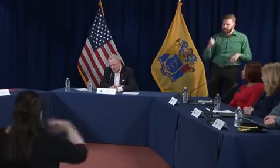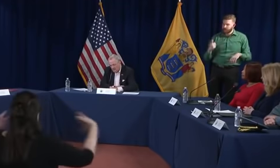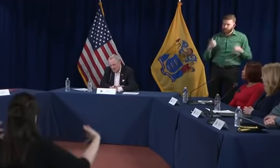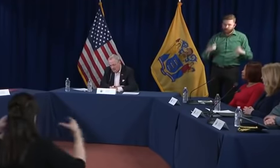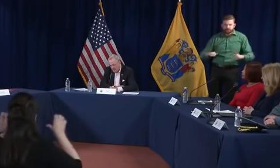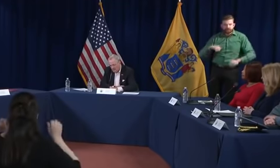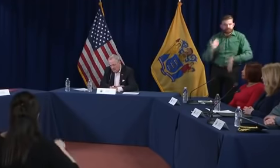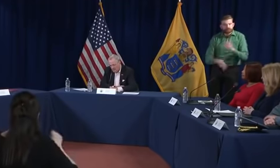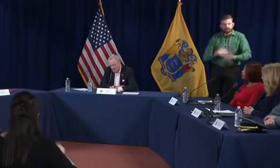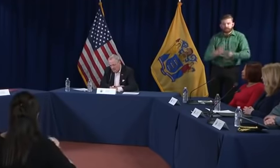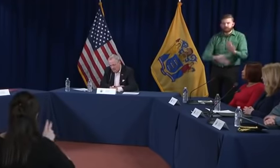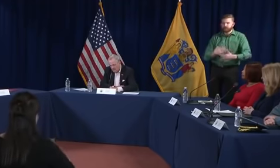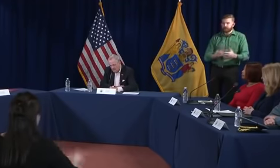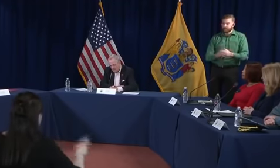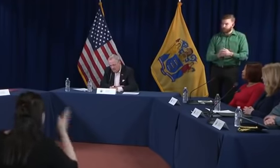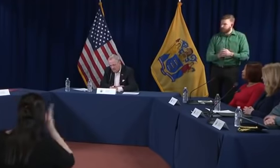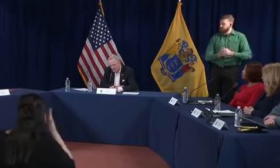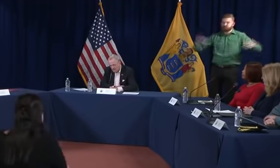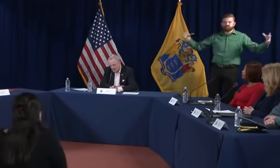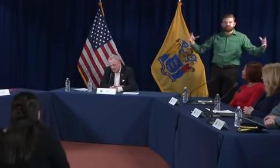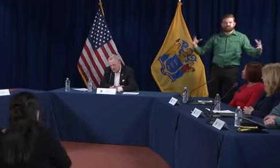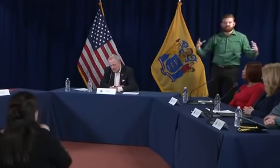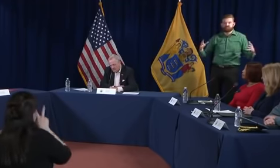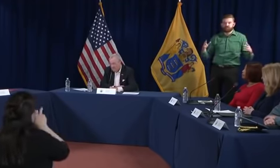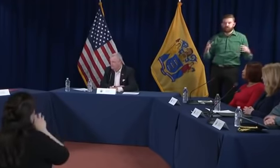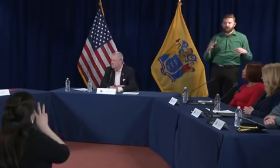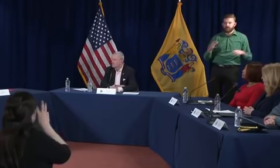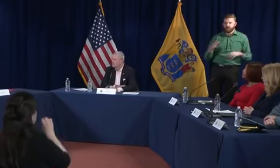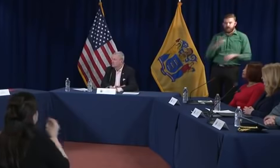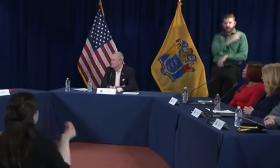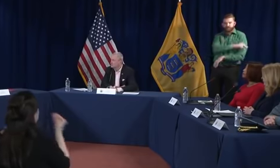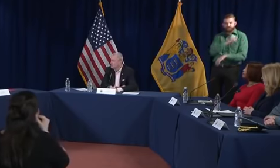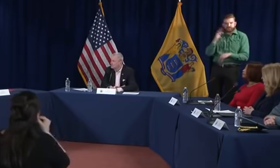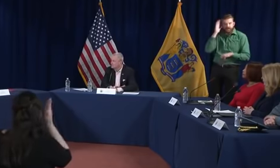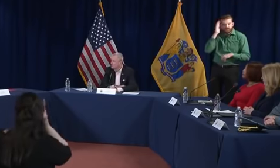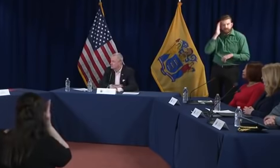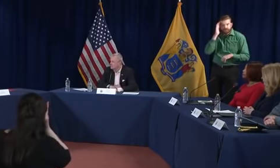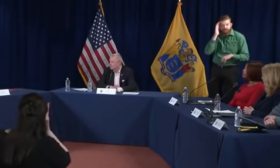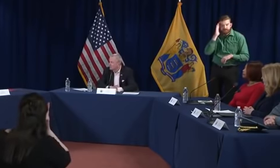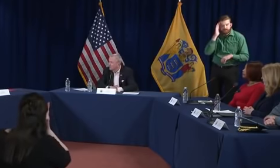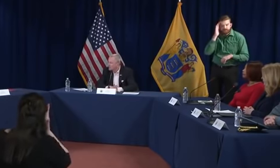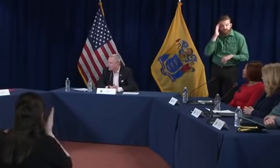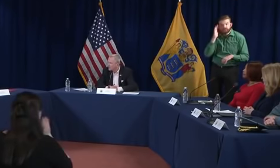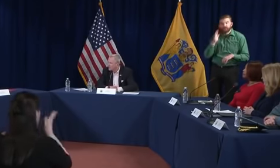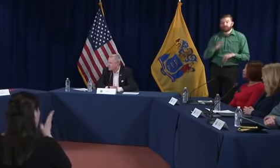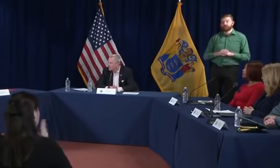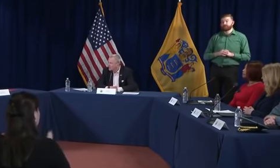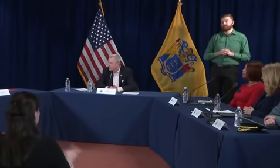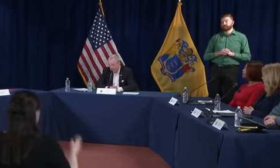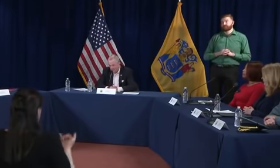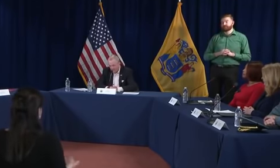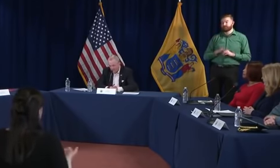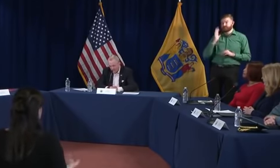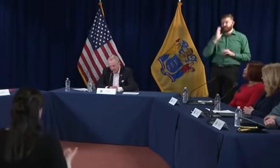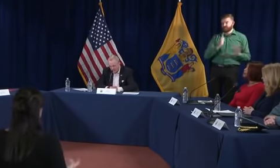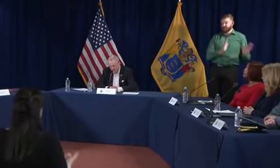260 additional beds can be brought online and will be prepared today.